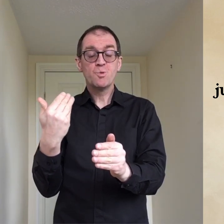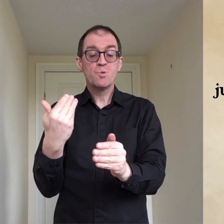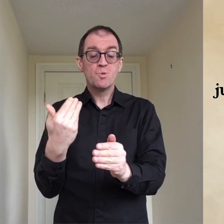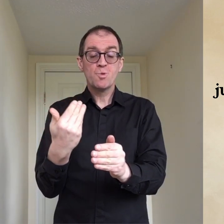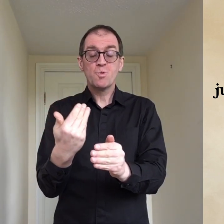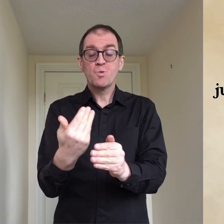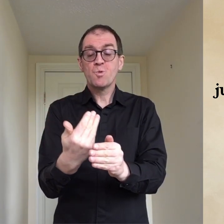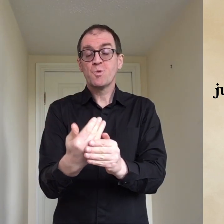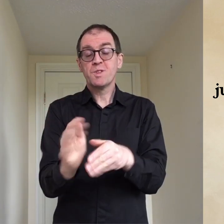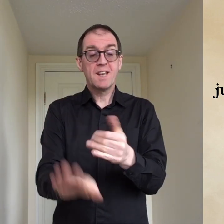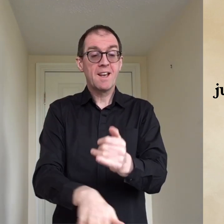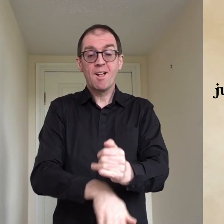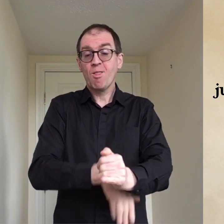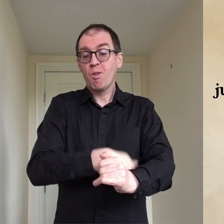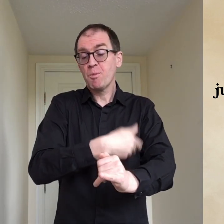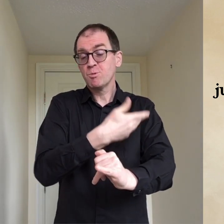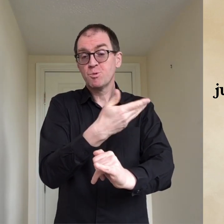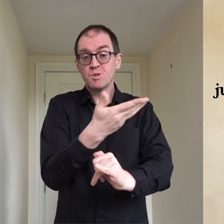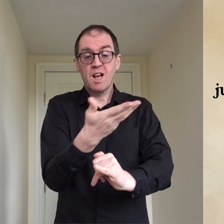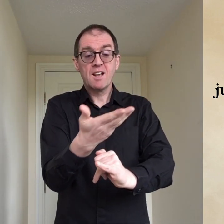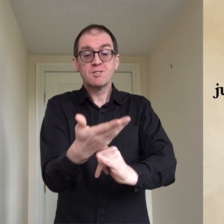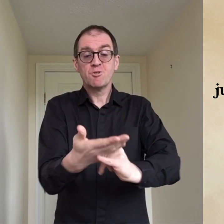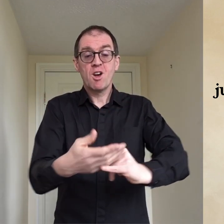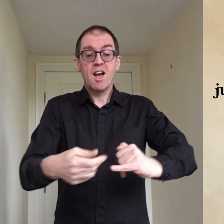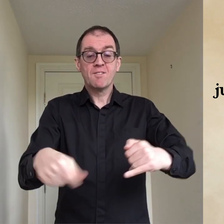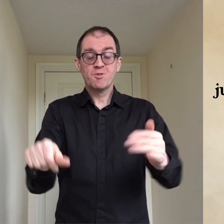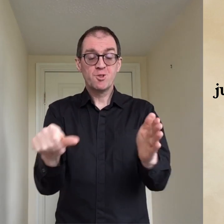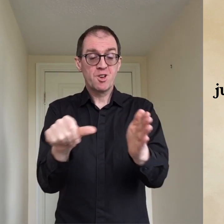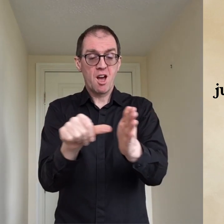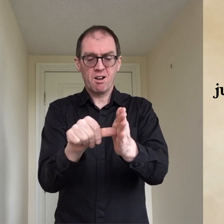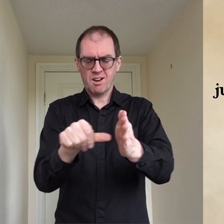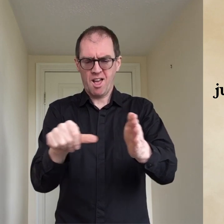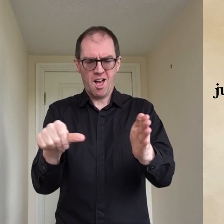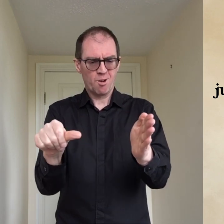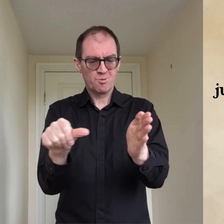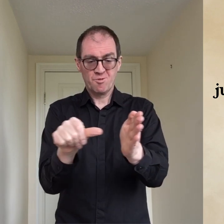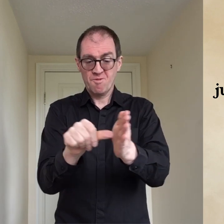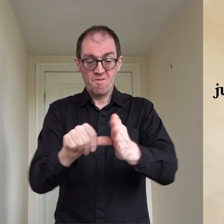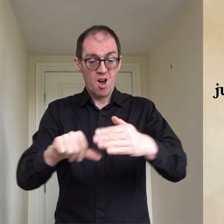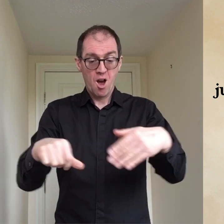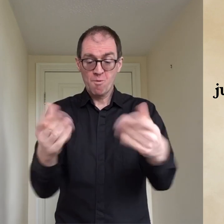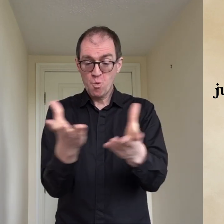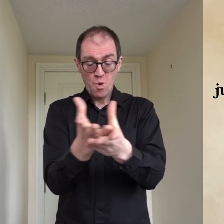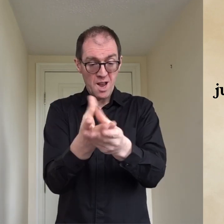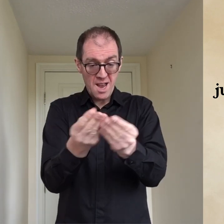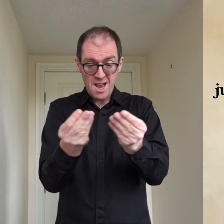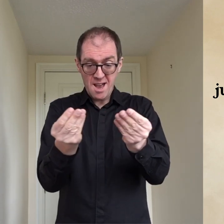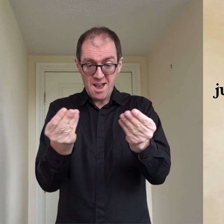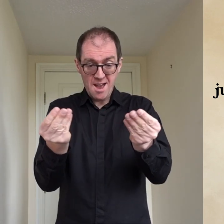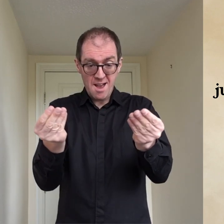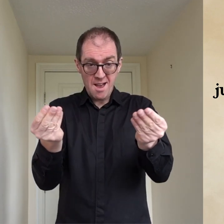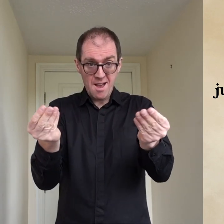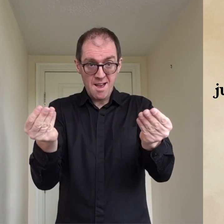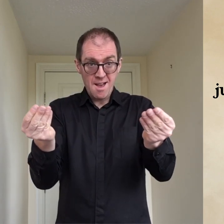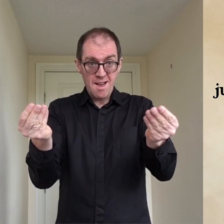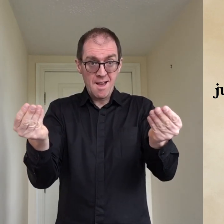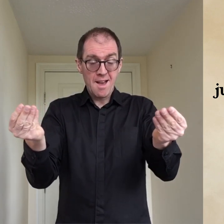do, till the blue skies drive the dark clouds far away.